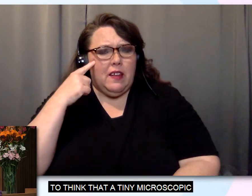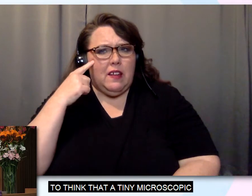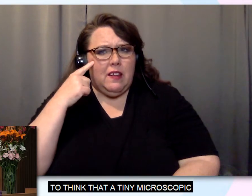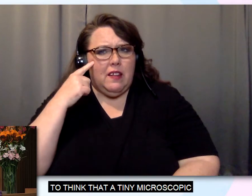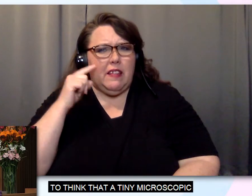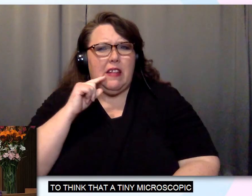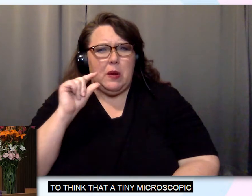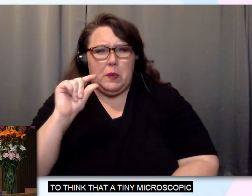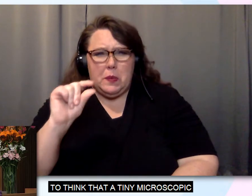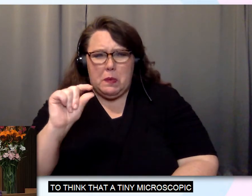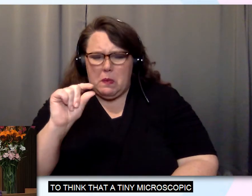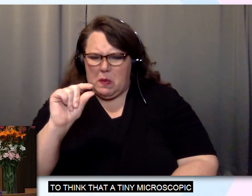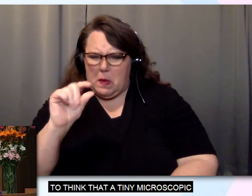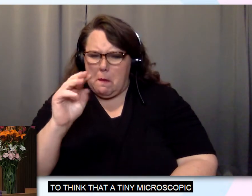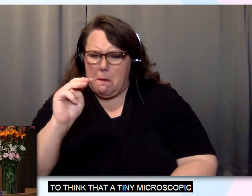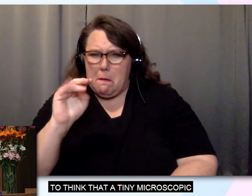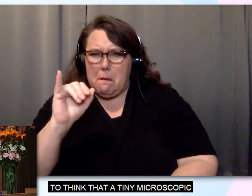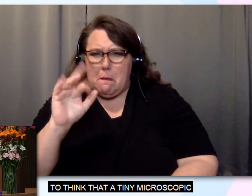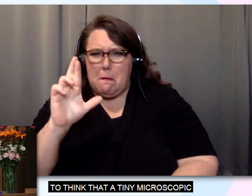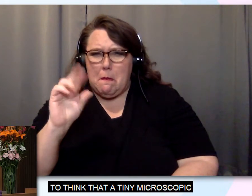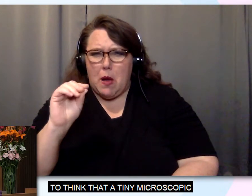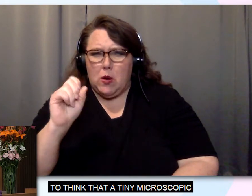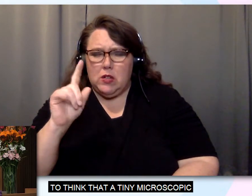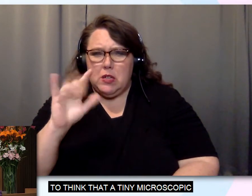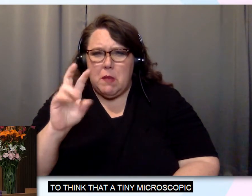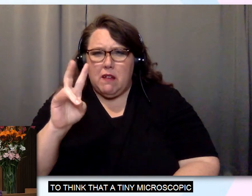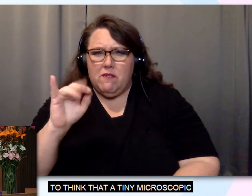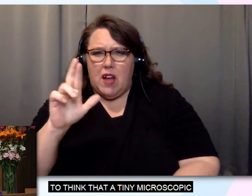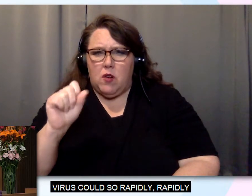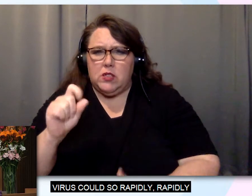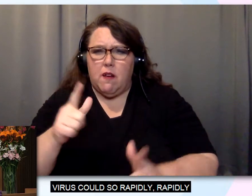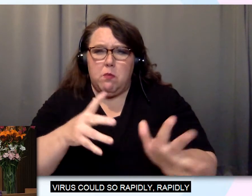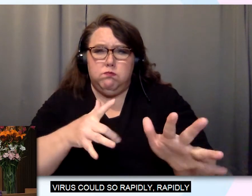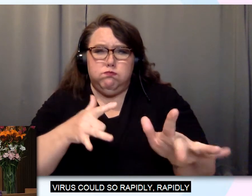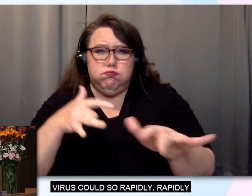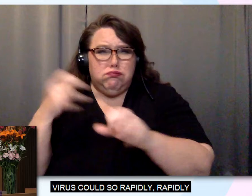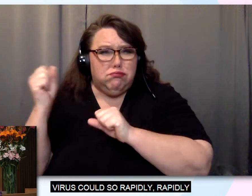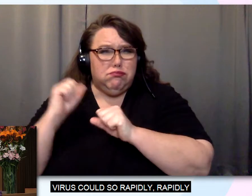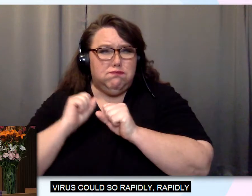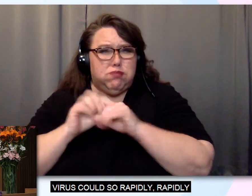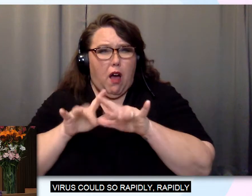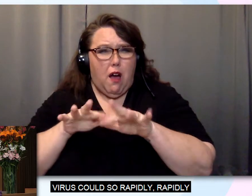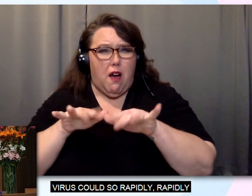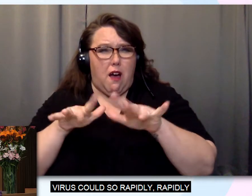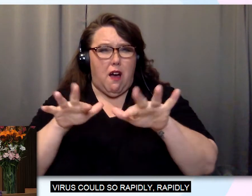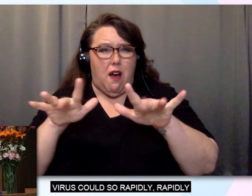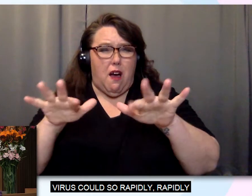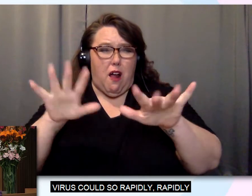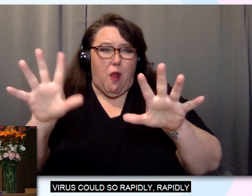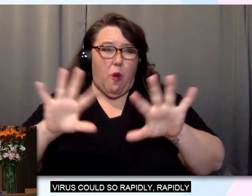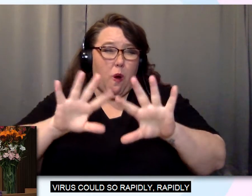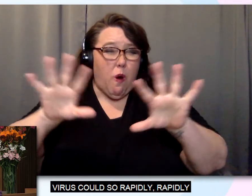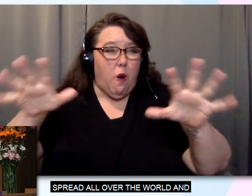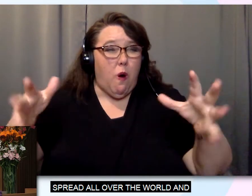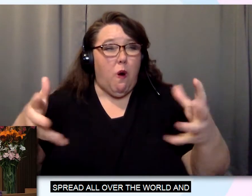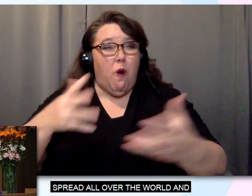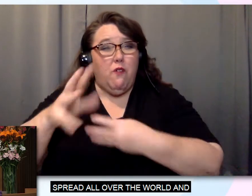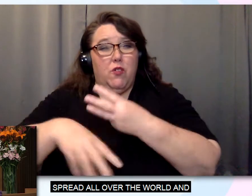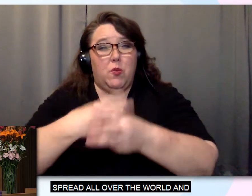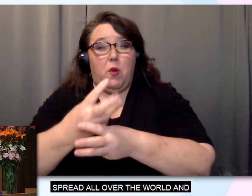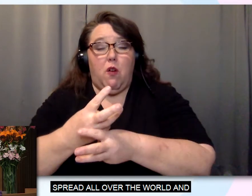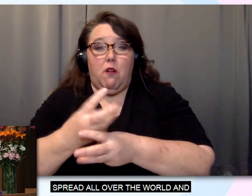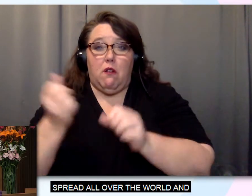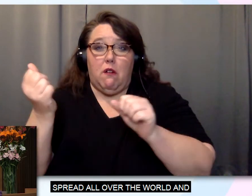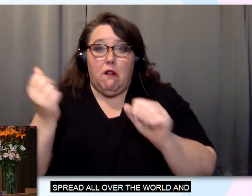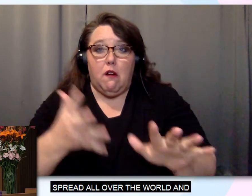To think that a tiny microscopic virus could so rapidly spread all over the